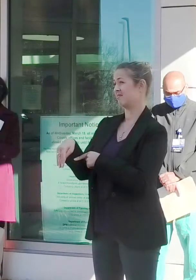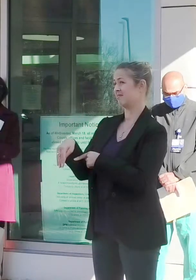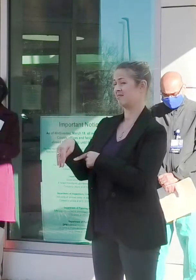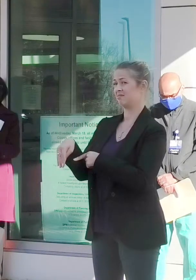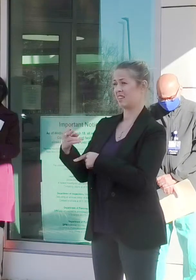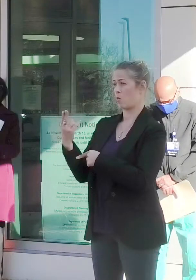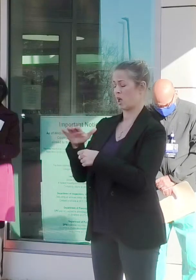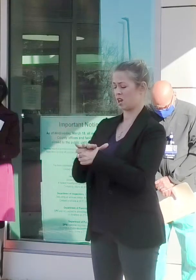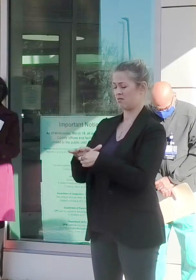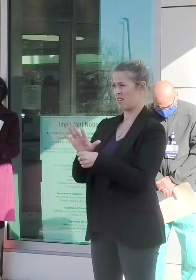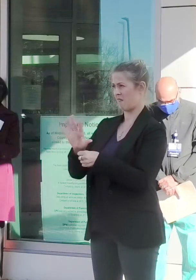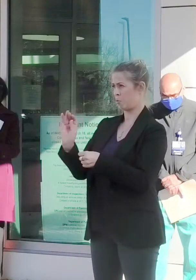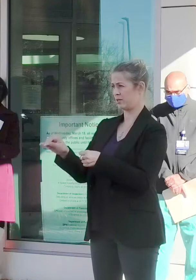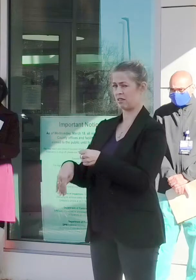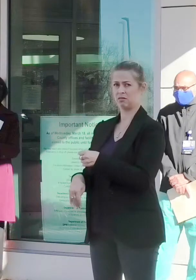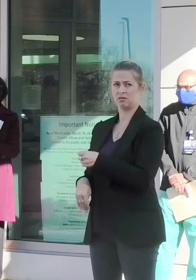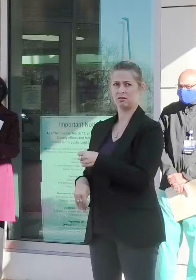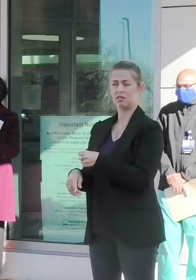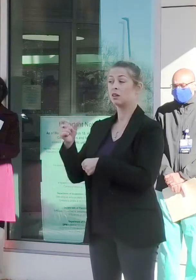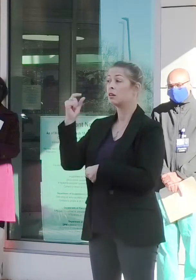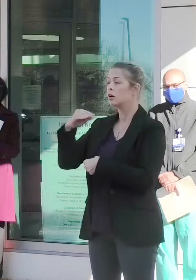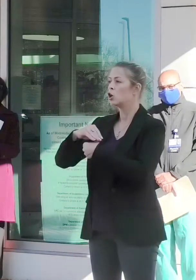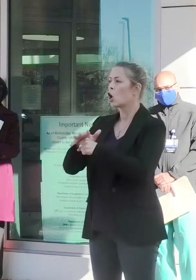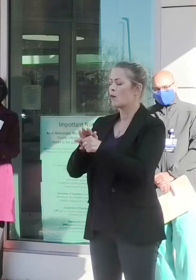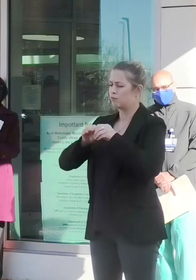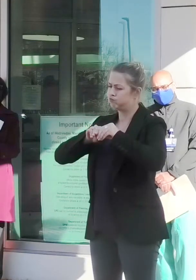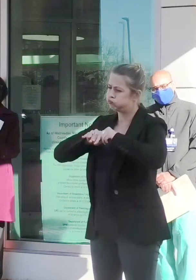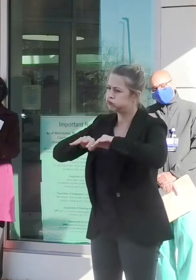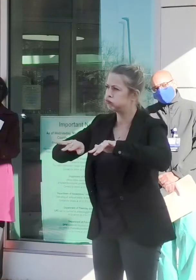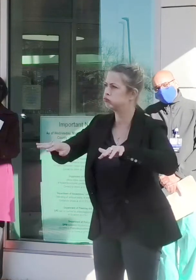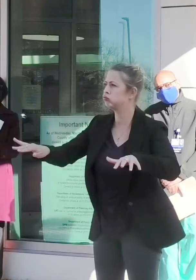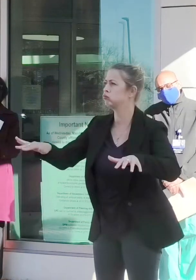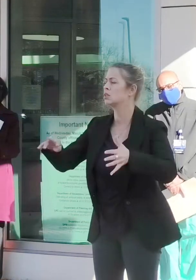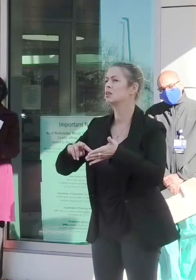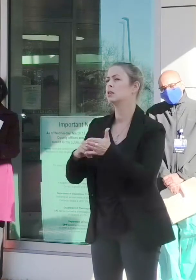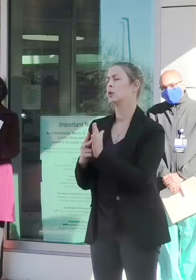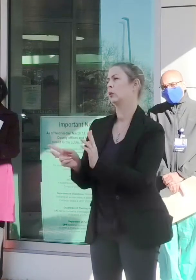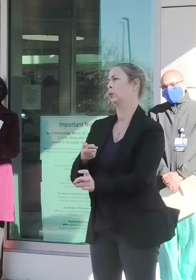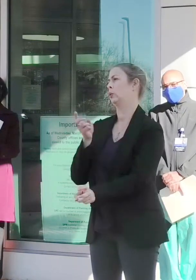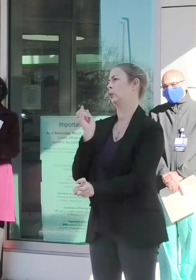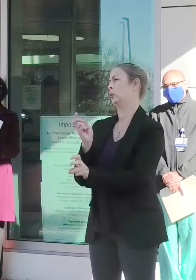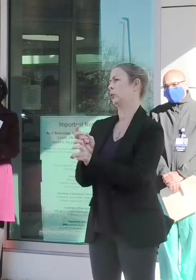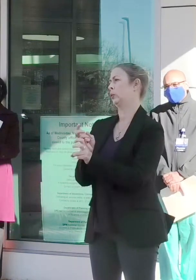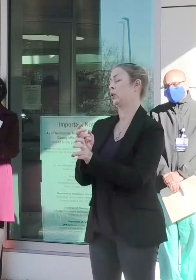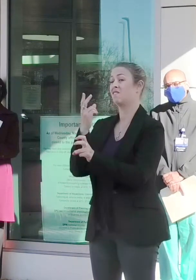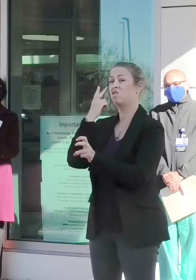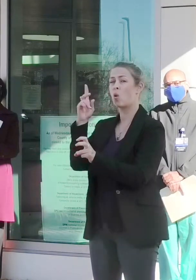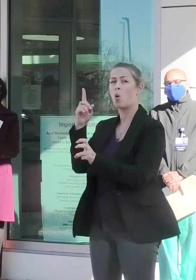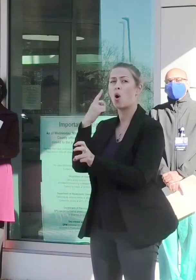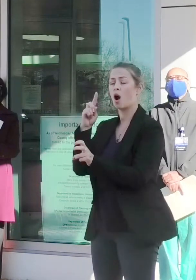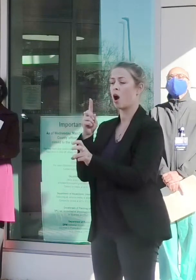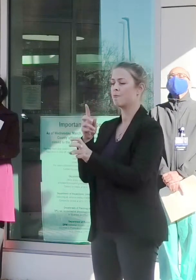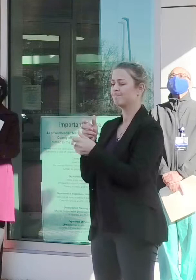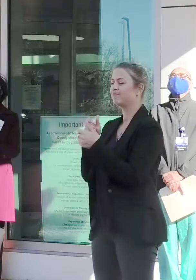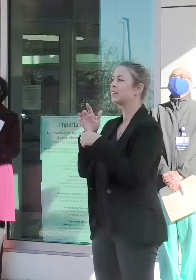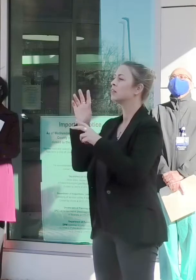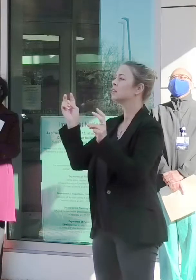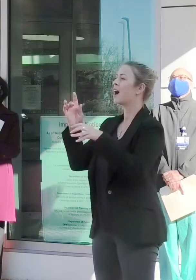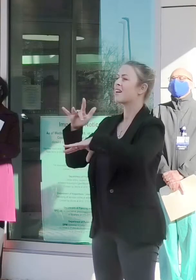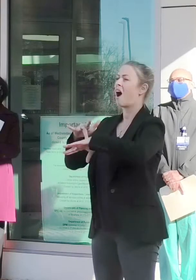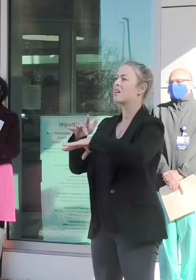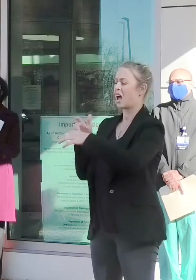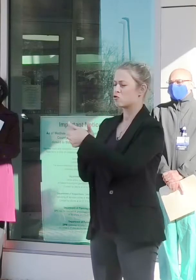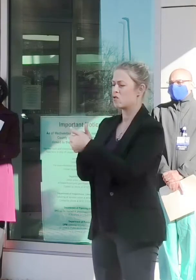And when COVID-19 becomes this widespread, it makes it very difficult for contact tracing to be effective